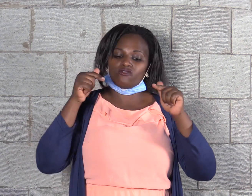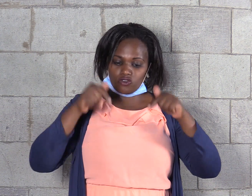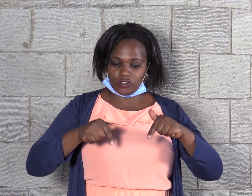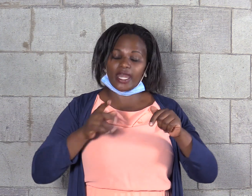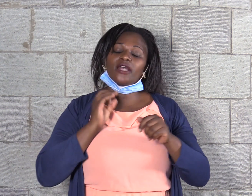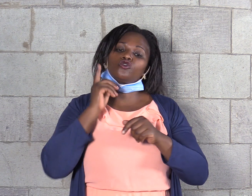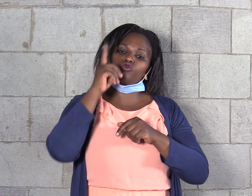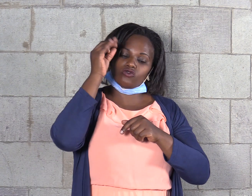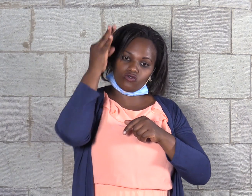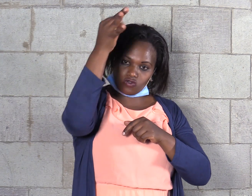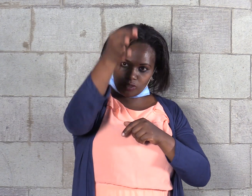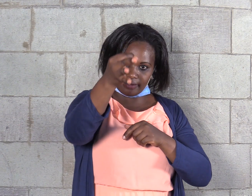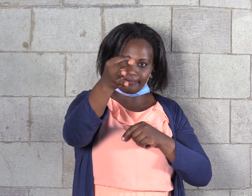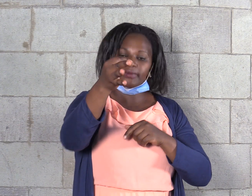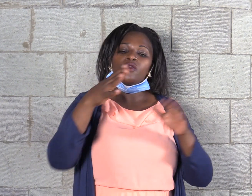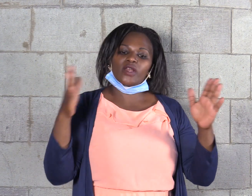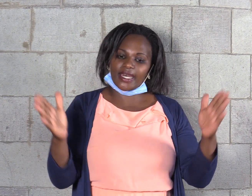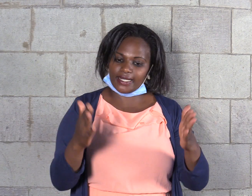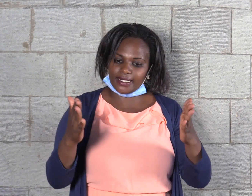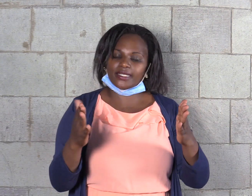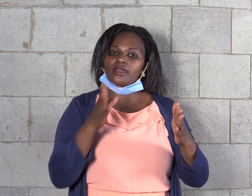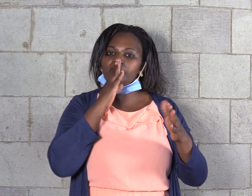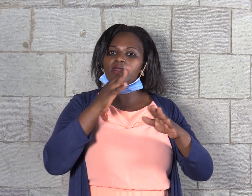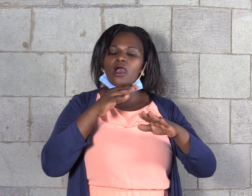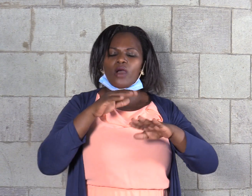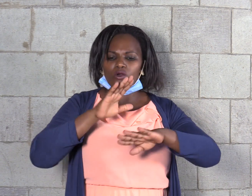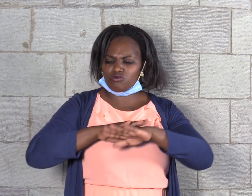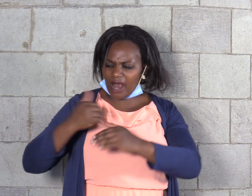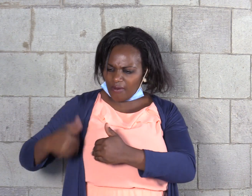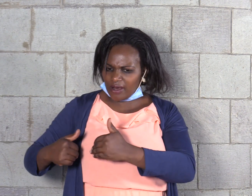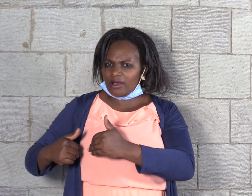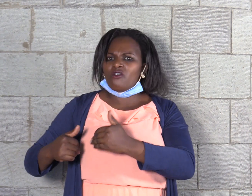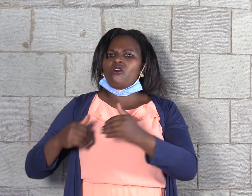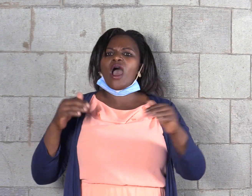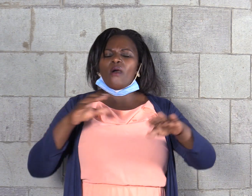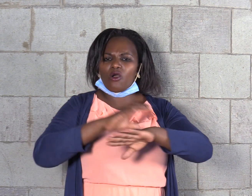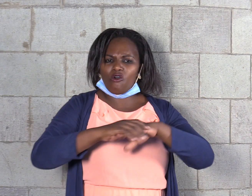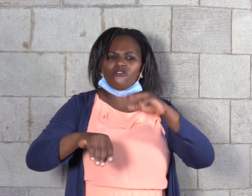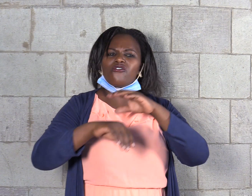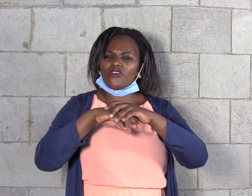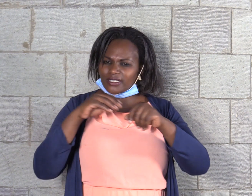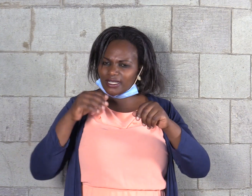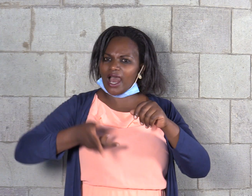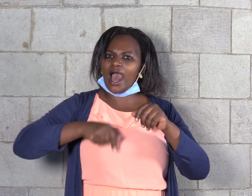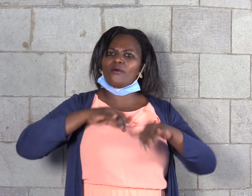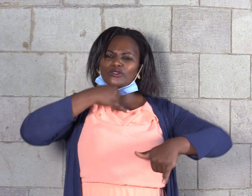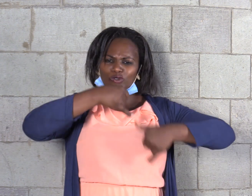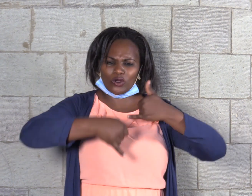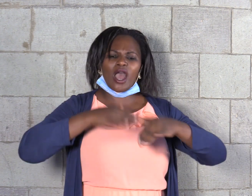tomorrow. He will encourage. He will be our companion. He will be our comfort. He will be our joy, our goodness, and our